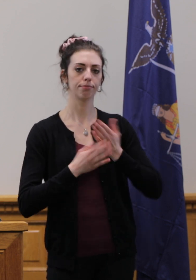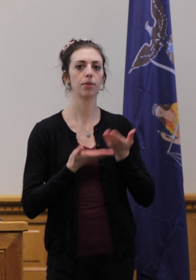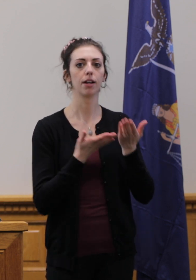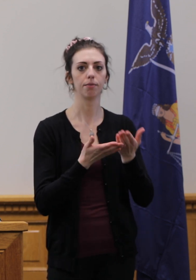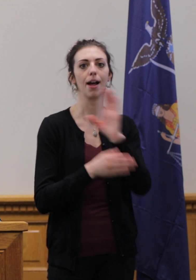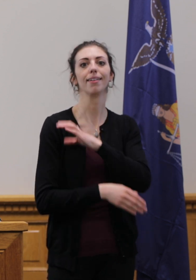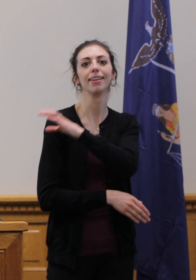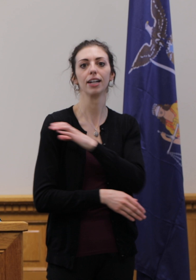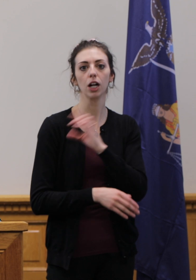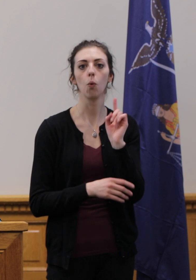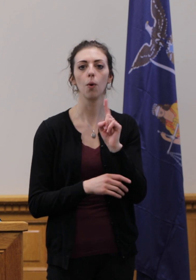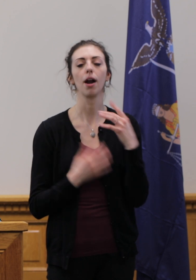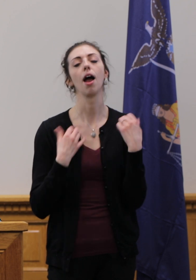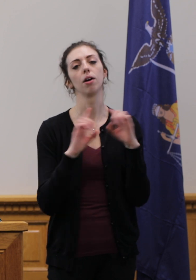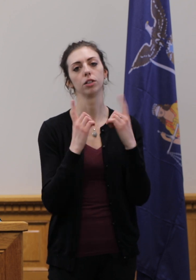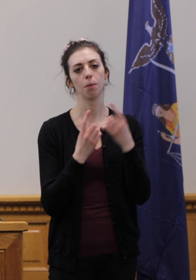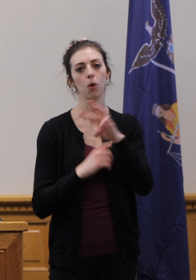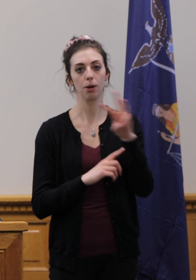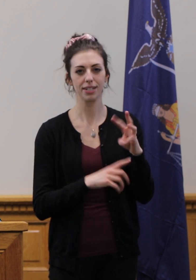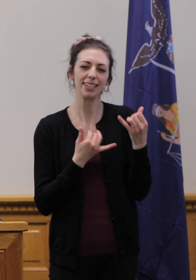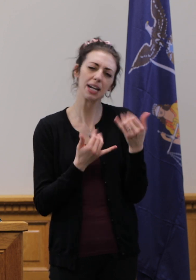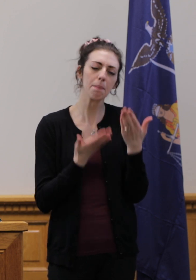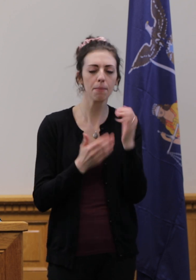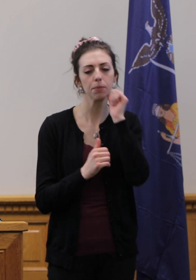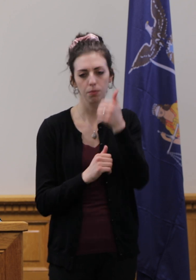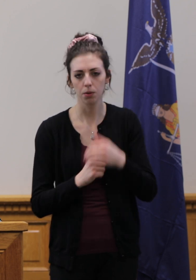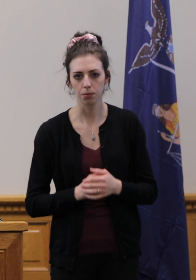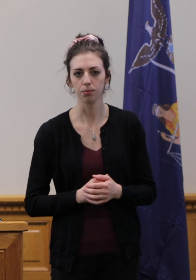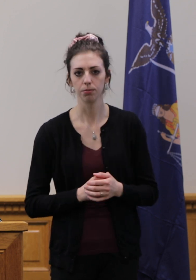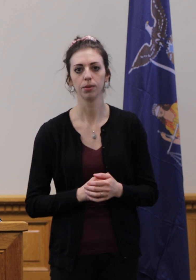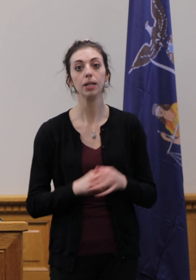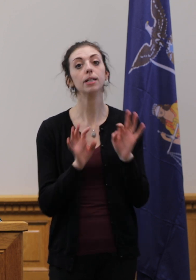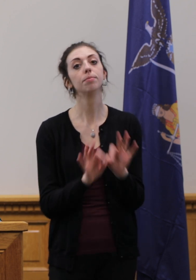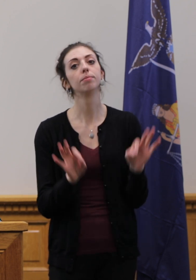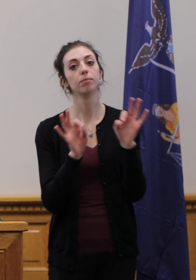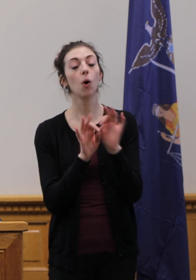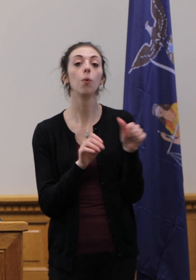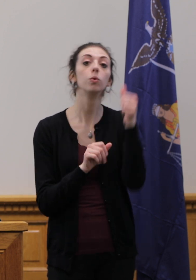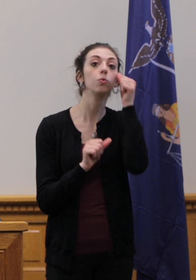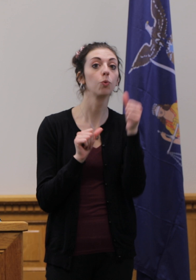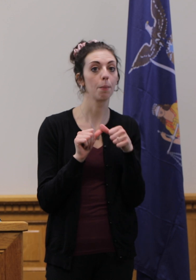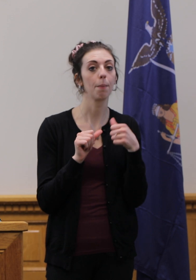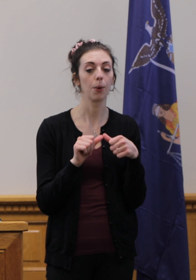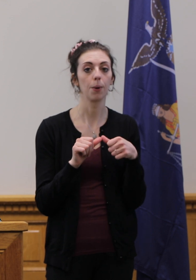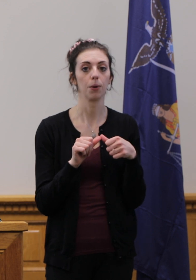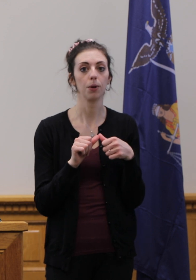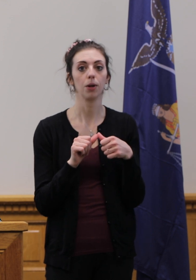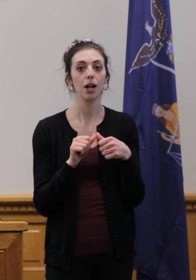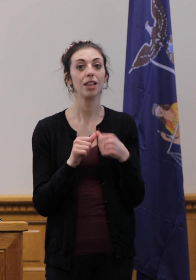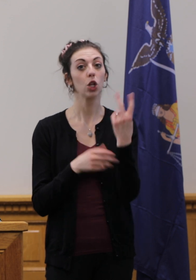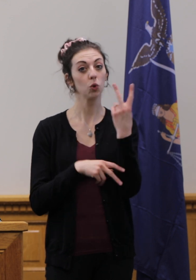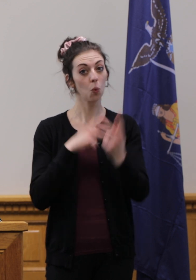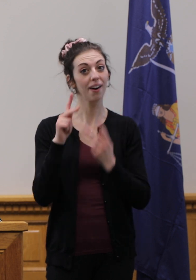clinic on the Health Department website today or tomorrow. It's important to also remember that the two